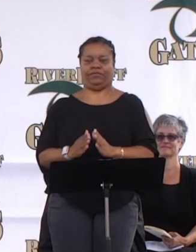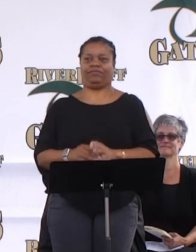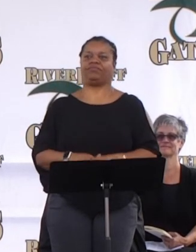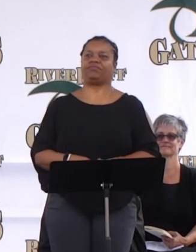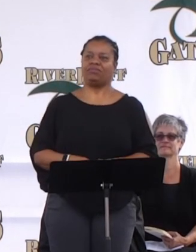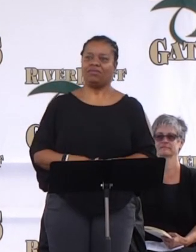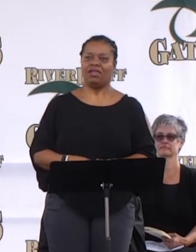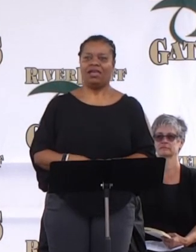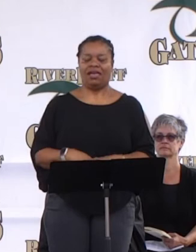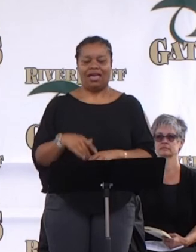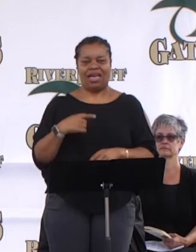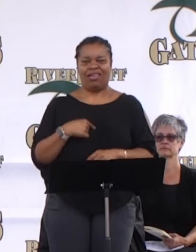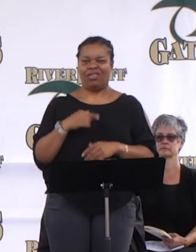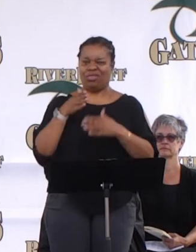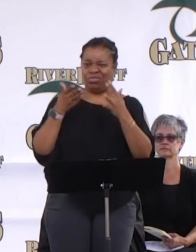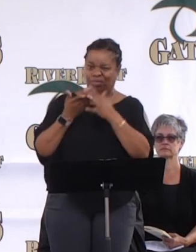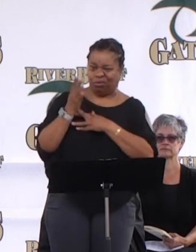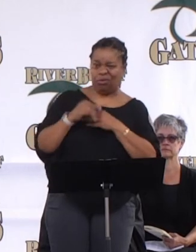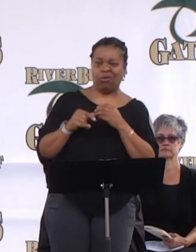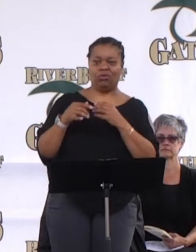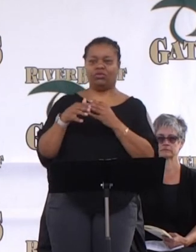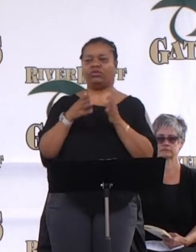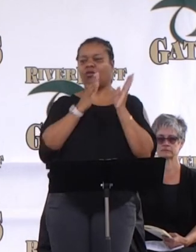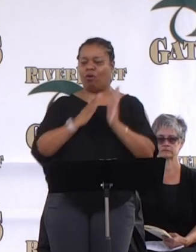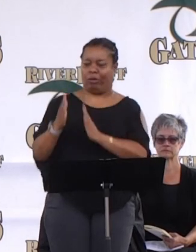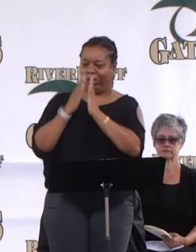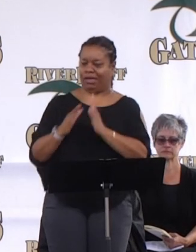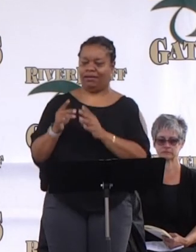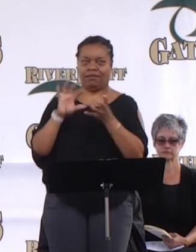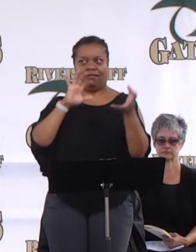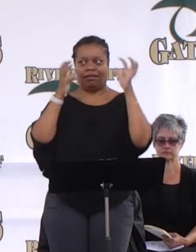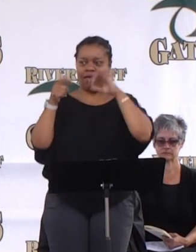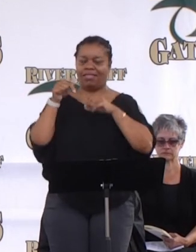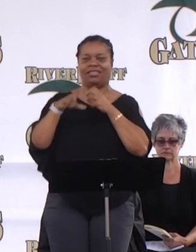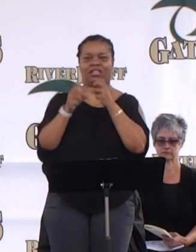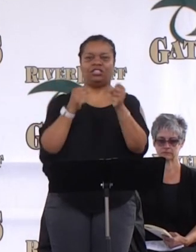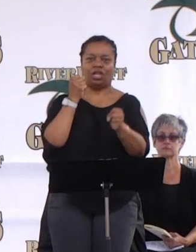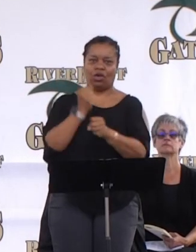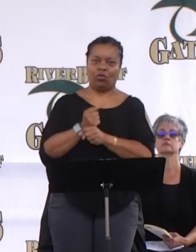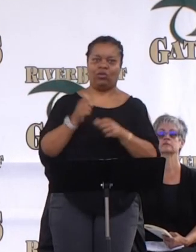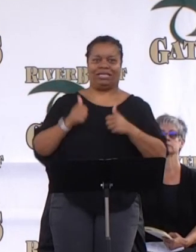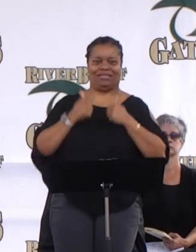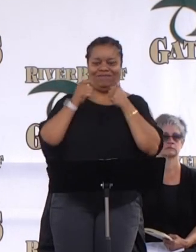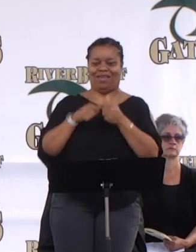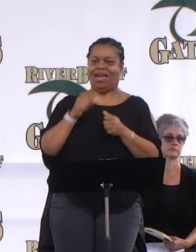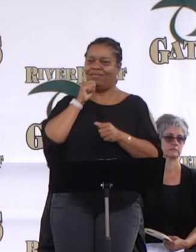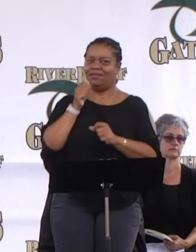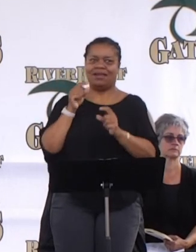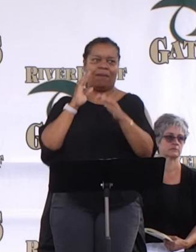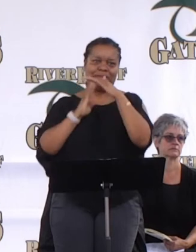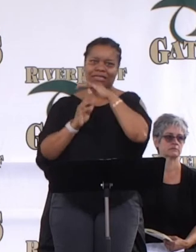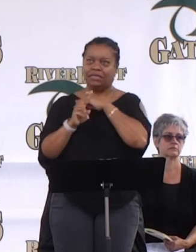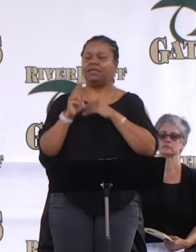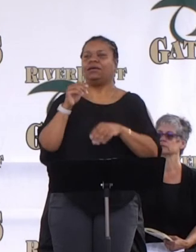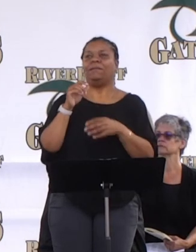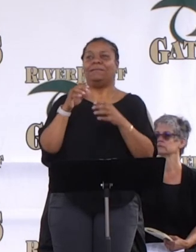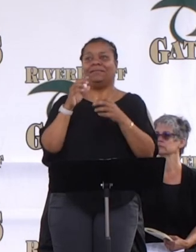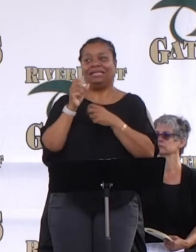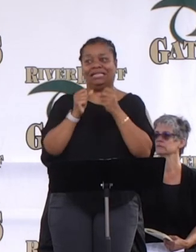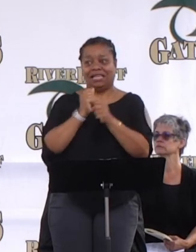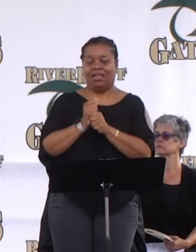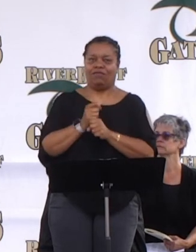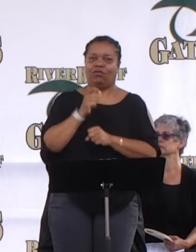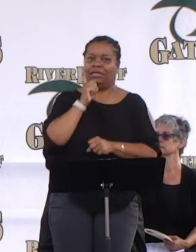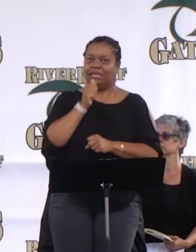the somewhat organized chaos this year, we survived an unpredictable year, and we were chosen to be the main characters for an